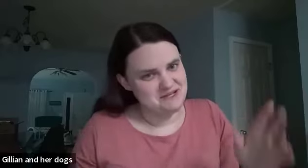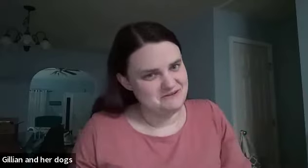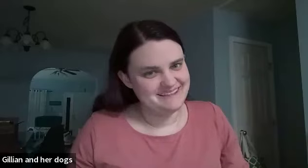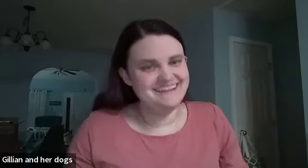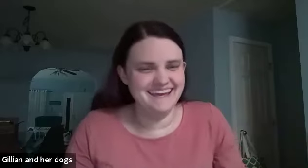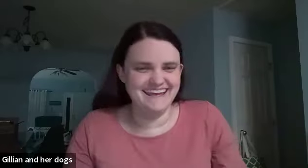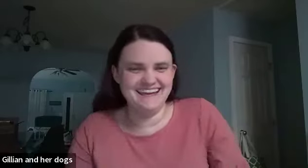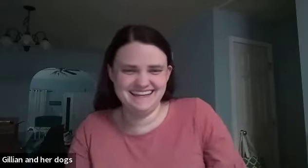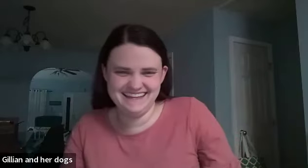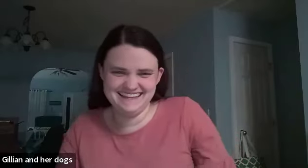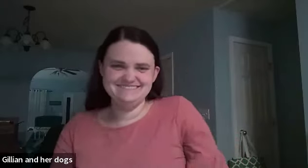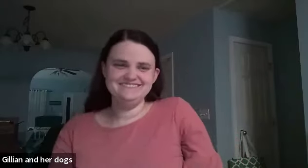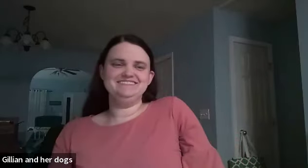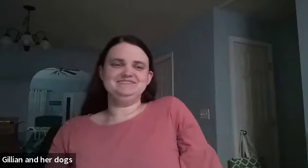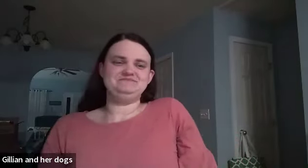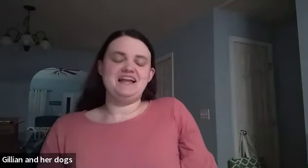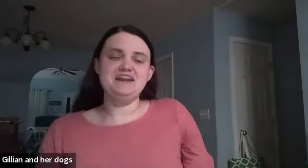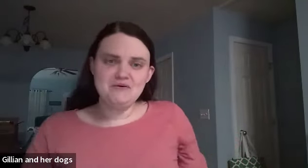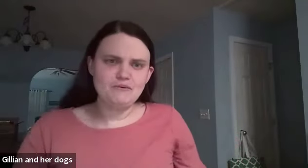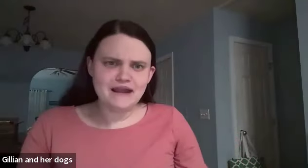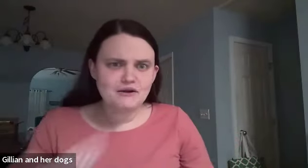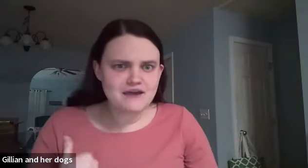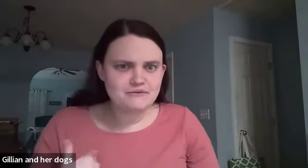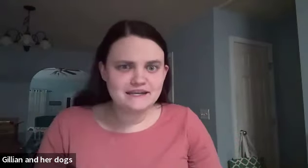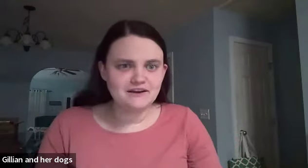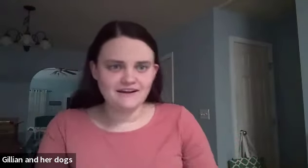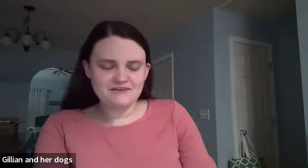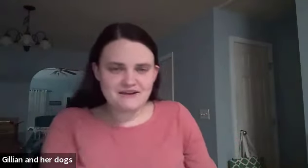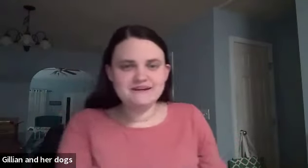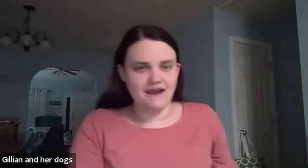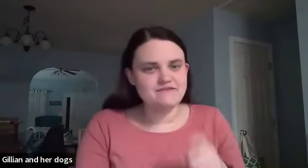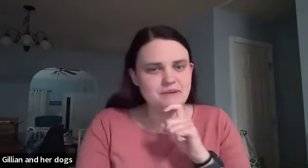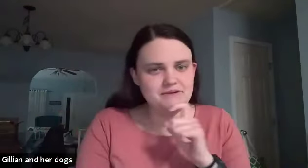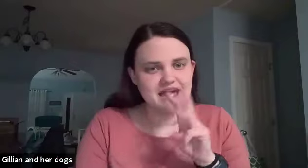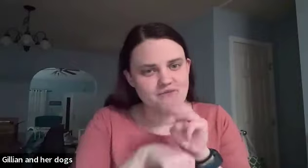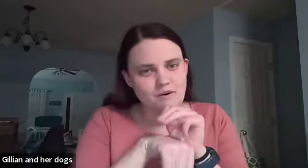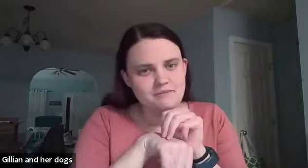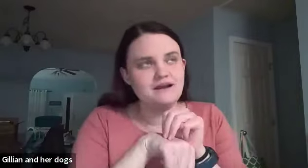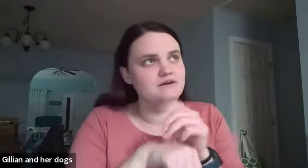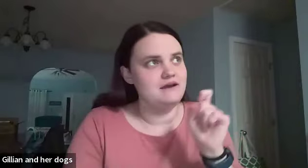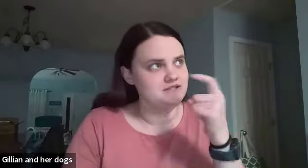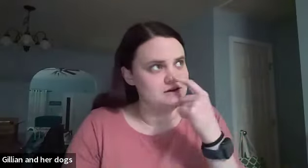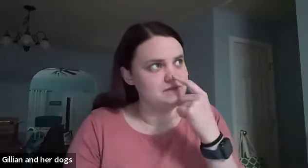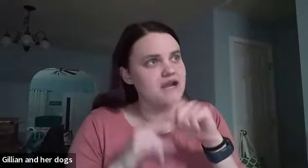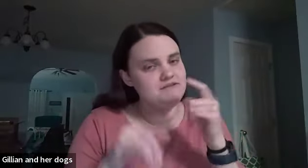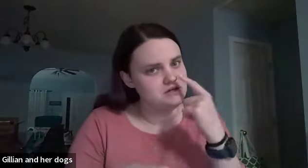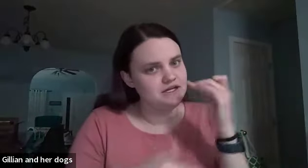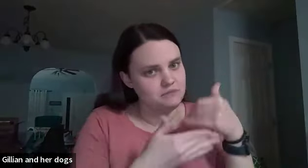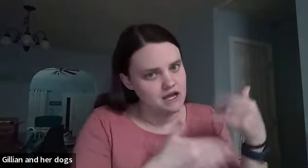Piggly Wiggly. I know. Well, but I don't have one here. I don't have one here. I have a Publix. I have a Walmart. I don't have a Target, but I have a Target